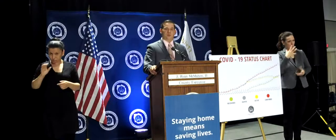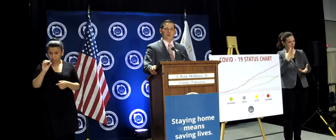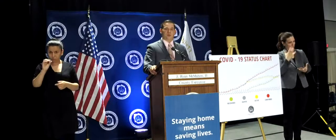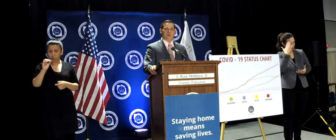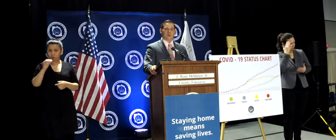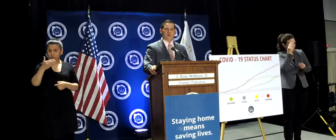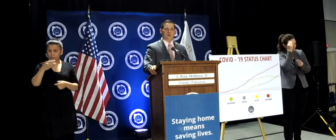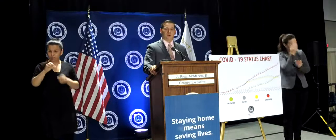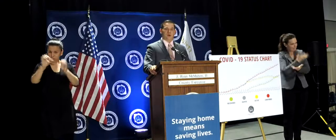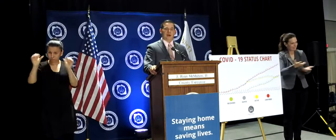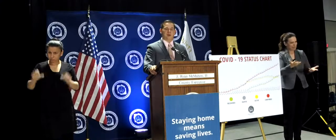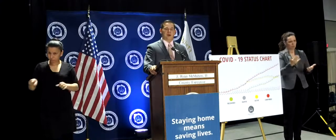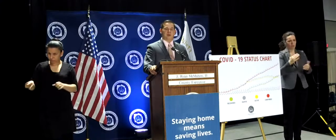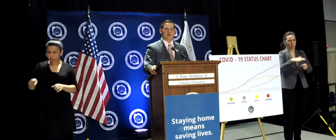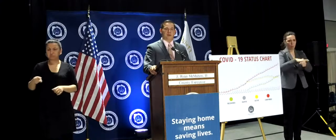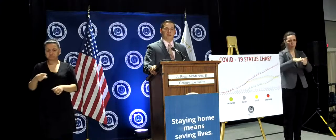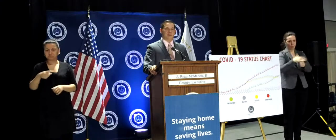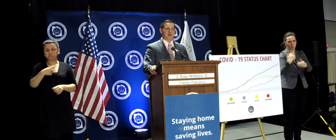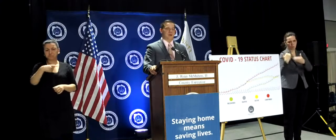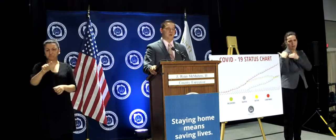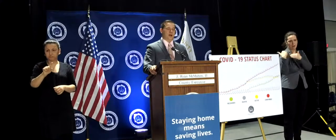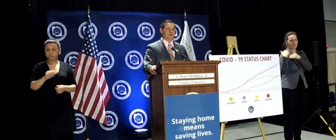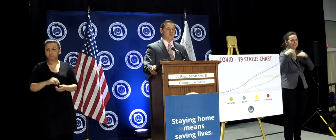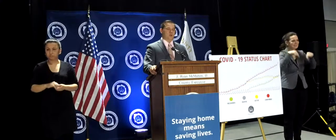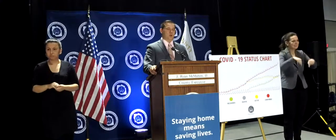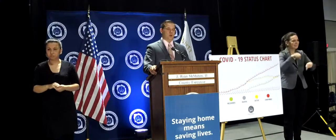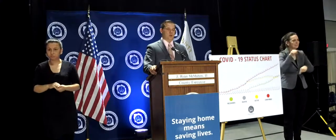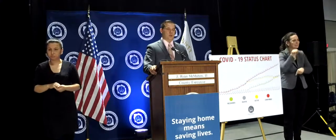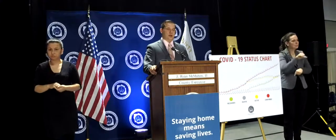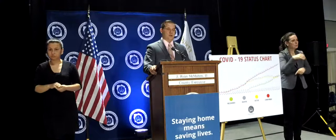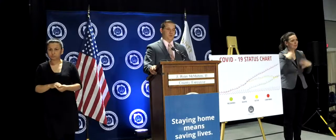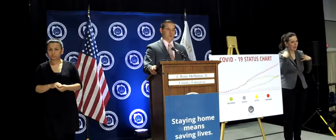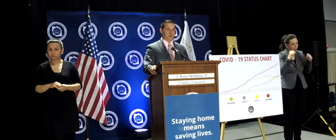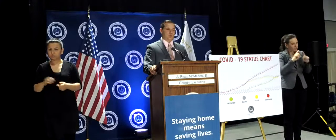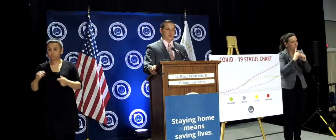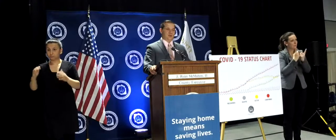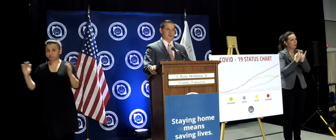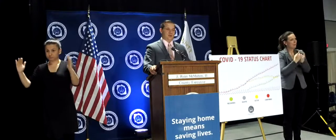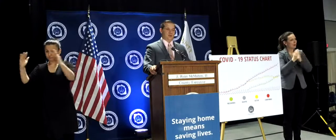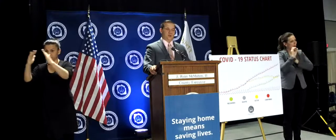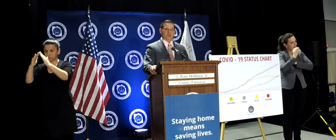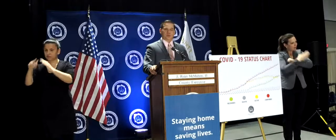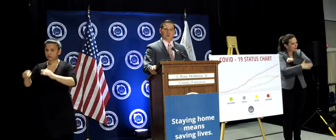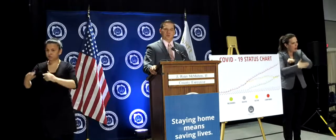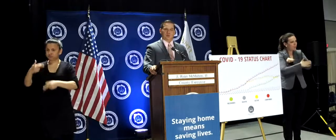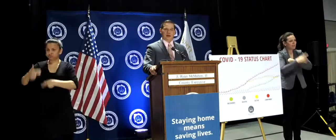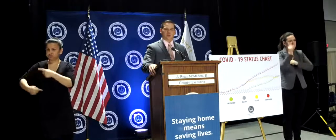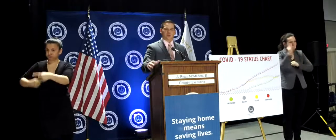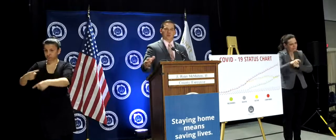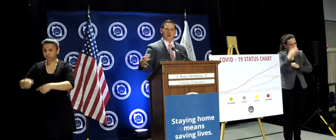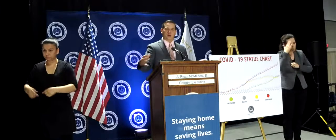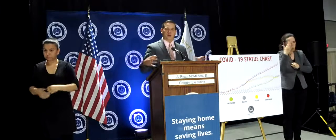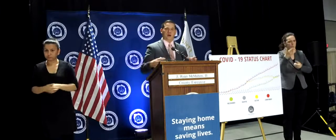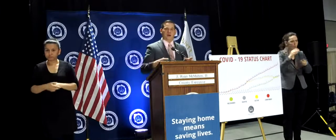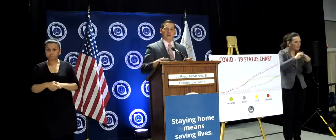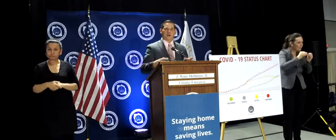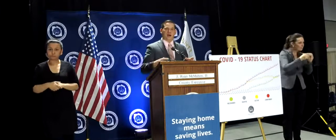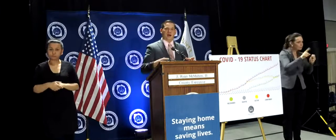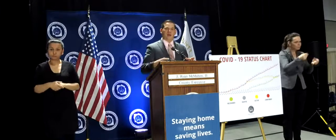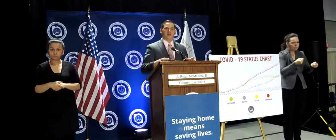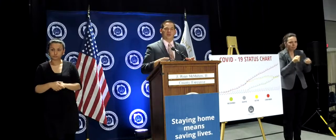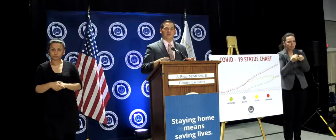health department, your county government, and we're not just the local response. We're really the regional response when you bring in